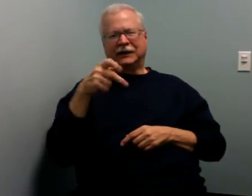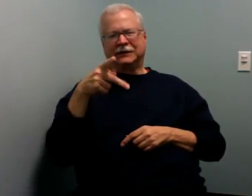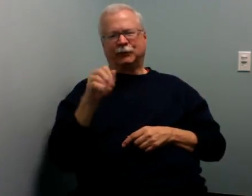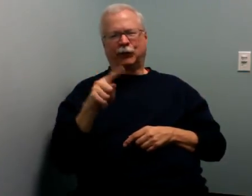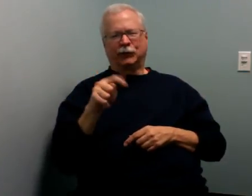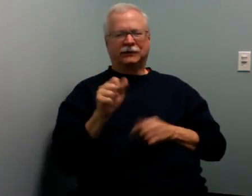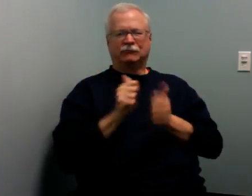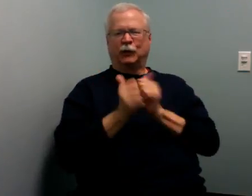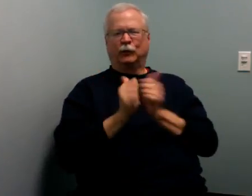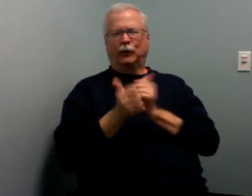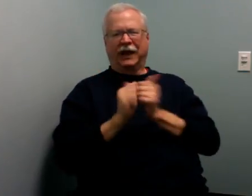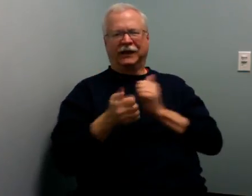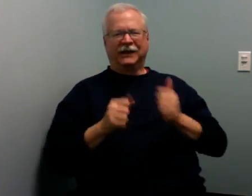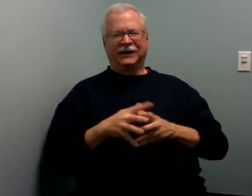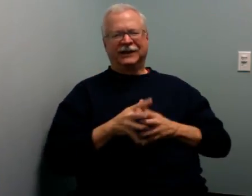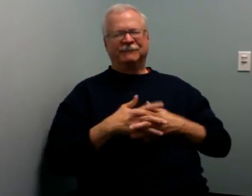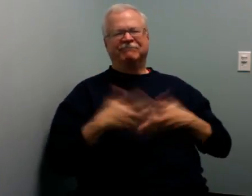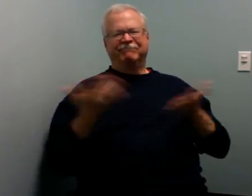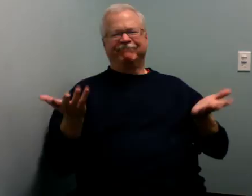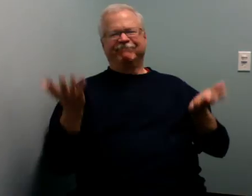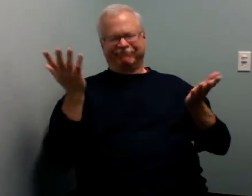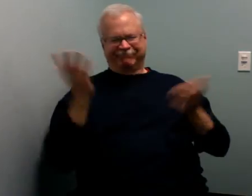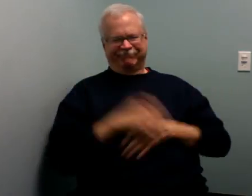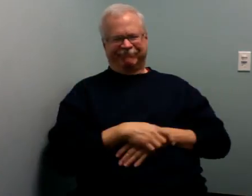cultures and languages. No, it's a sports team. So it's